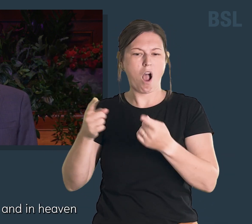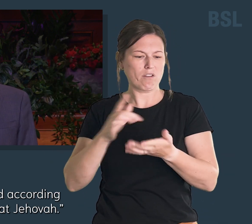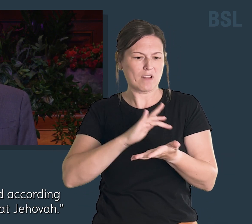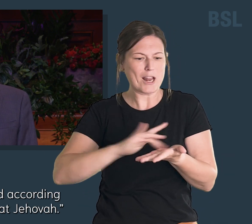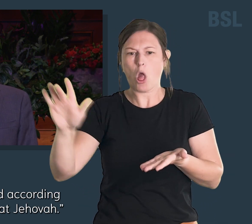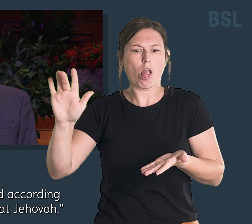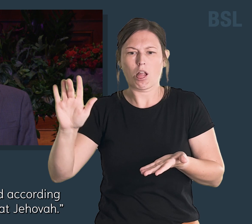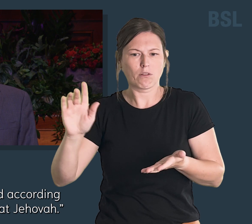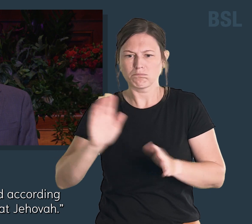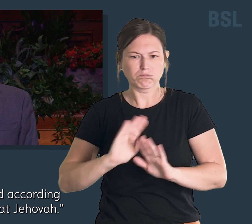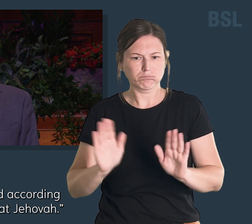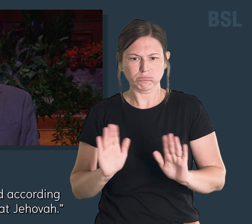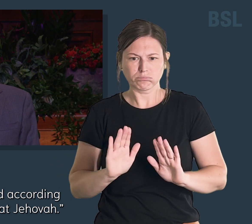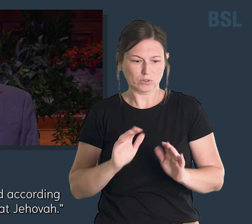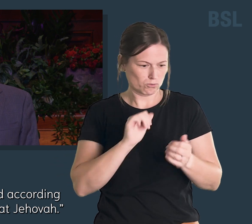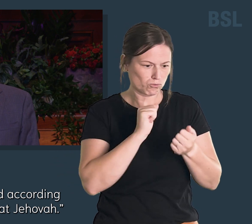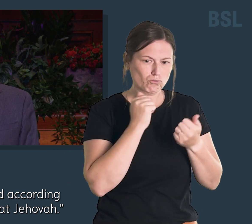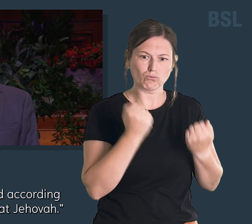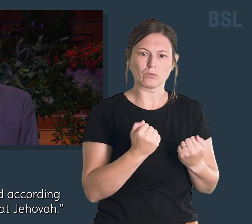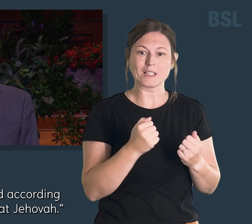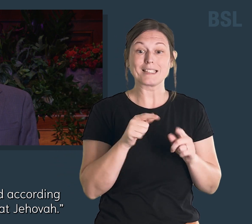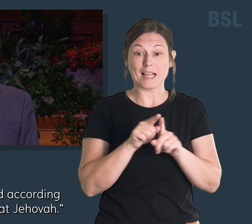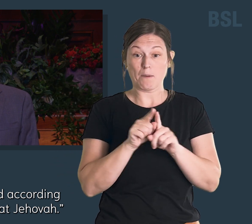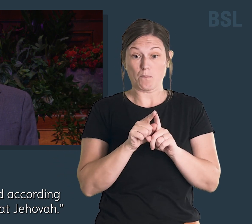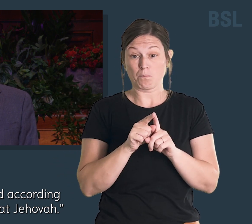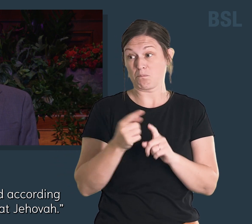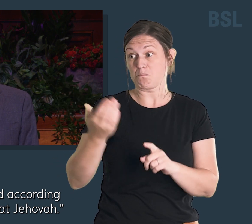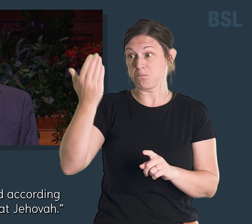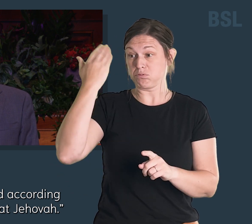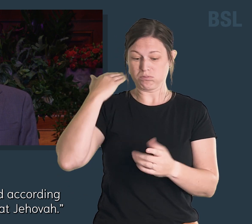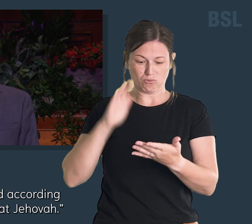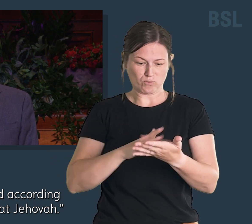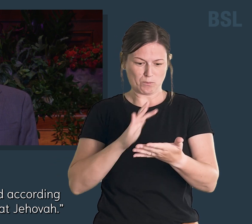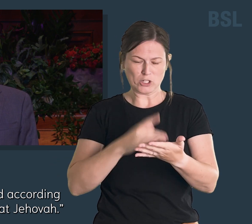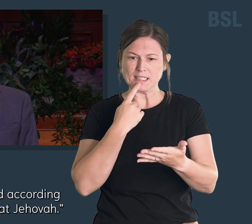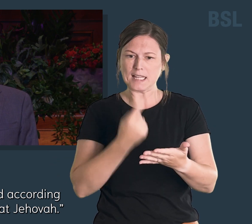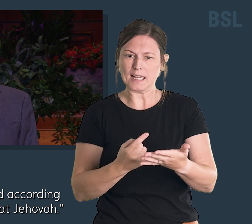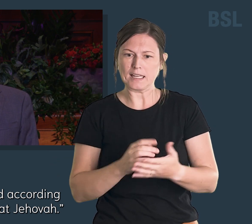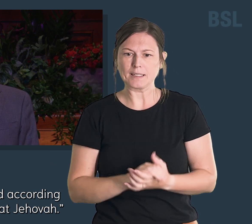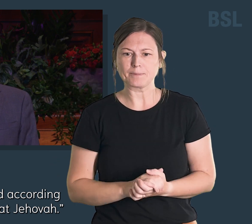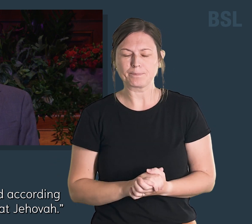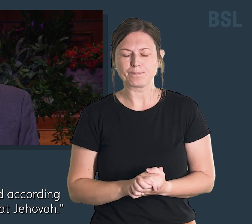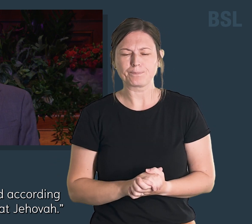and could not be annulled according to the decrees of the great Jehovah.